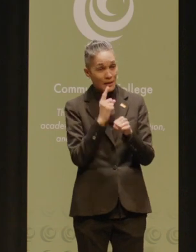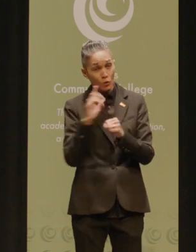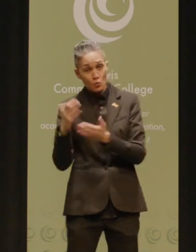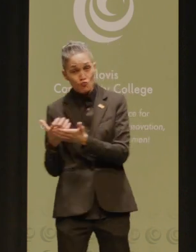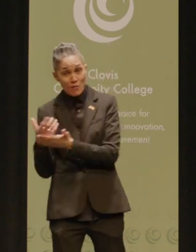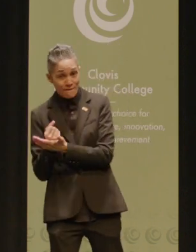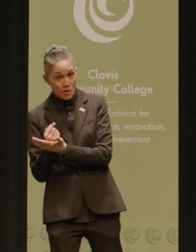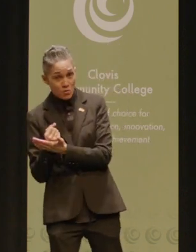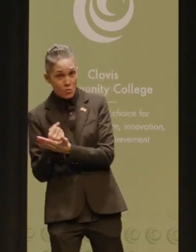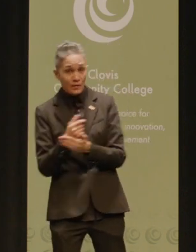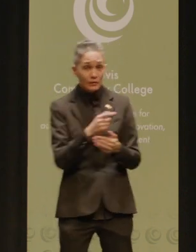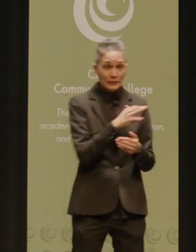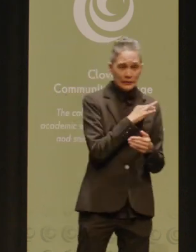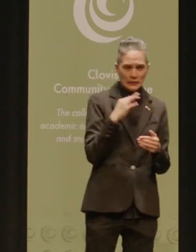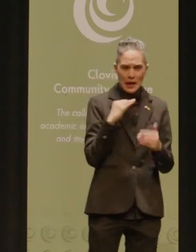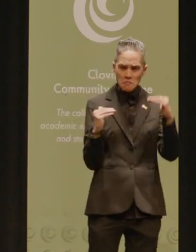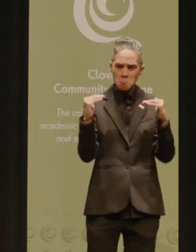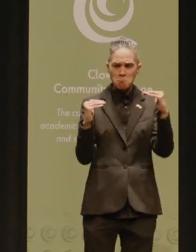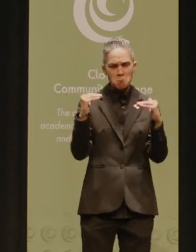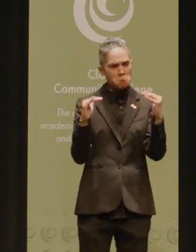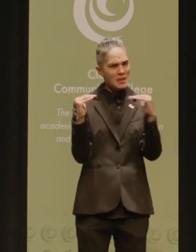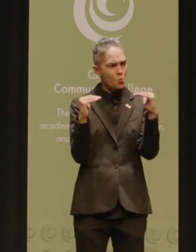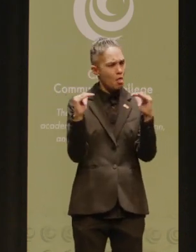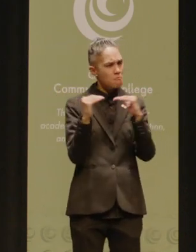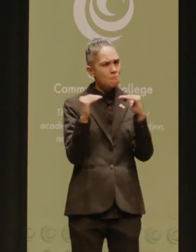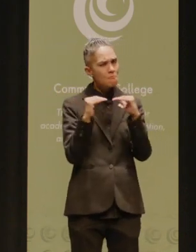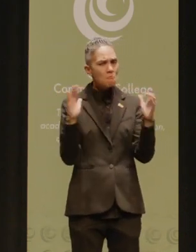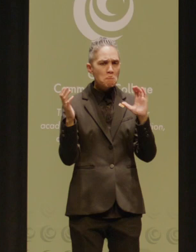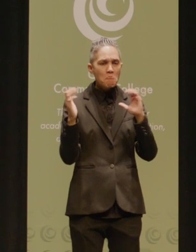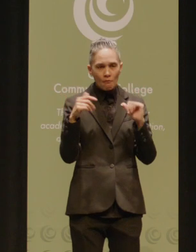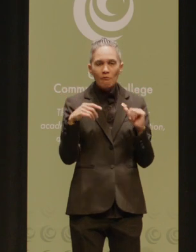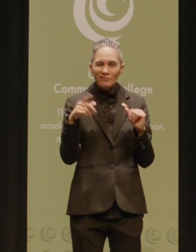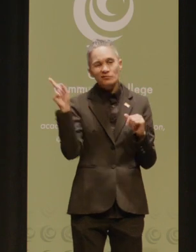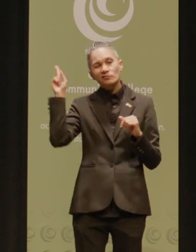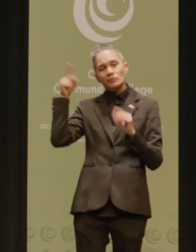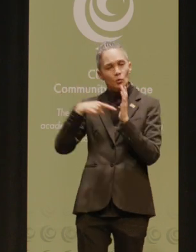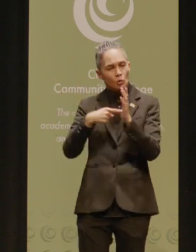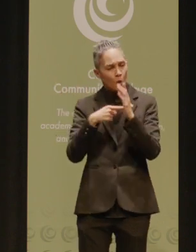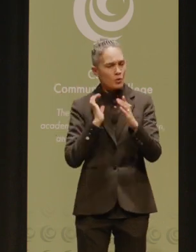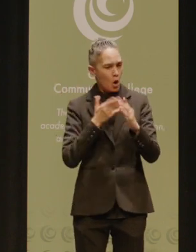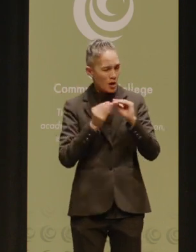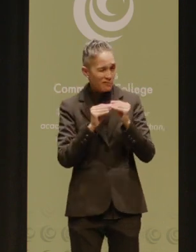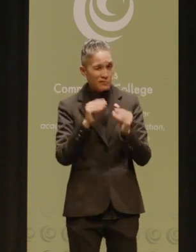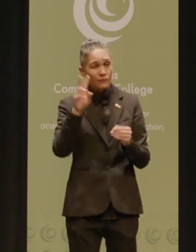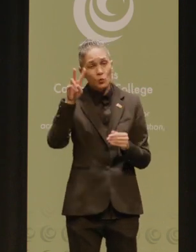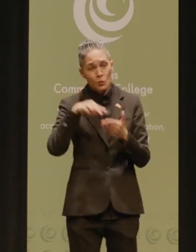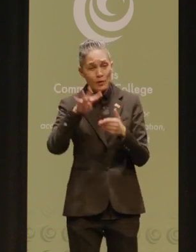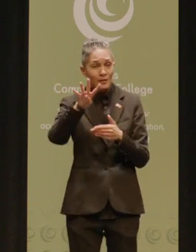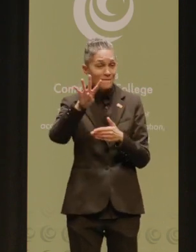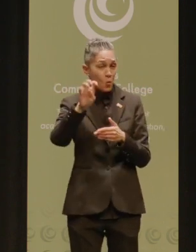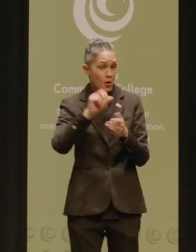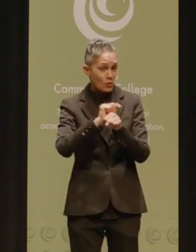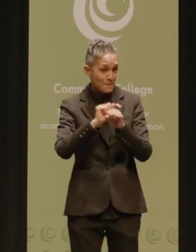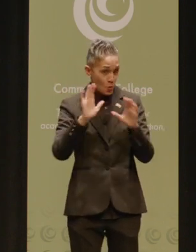revenue and your staffing are kind of in the same ratio. So this kind of shares where we're at. We have 2,400